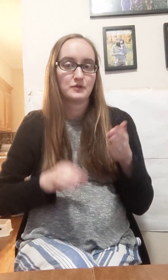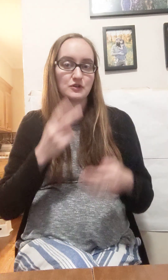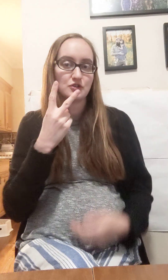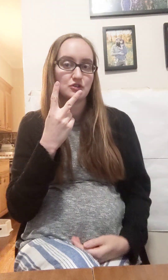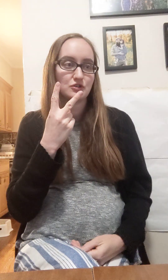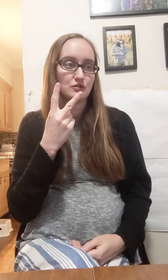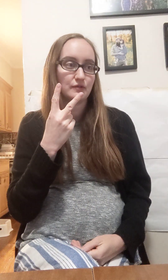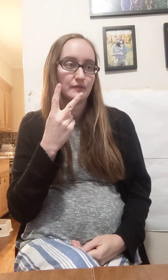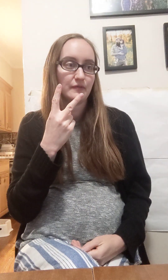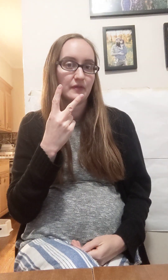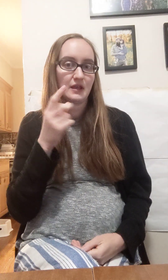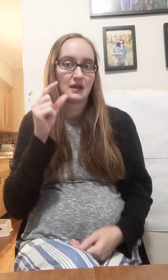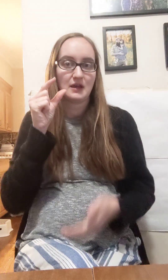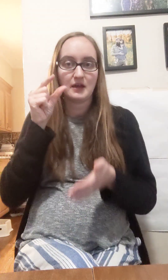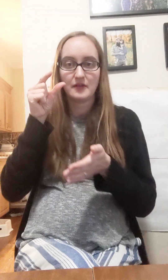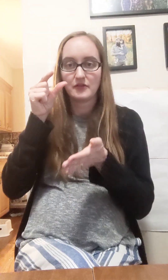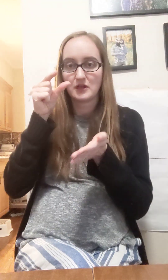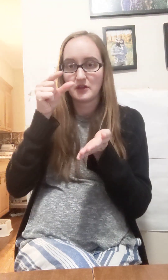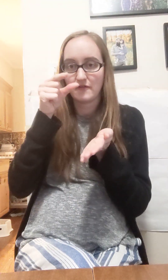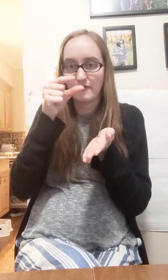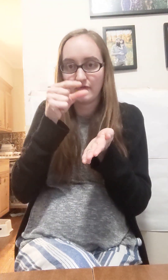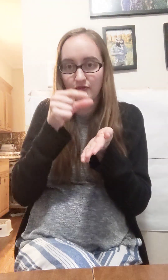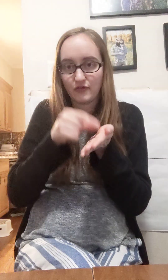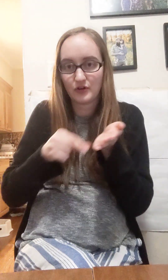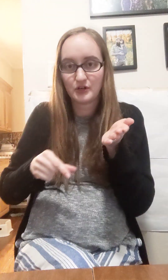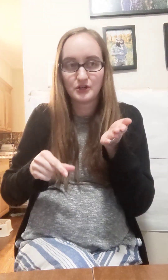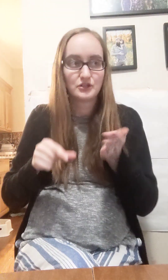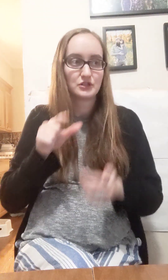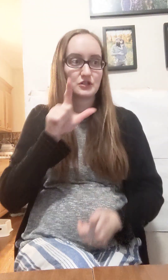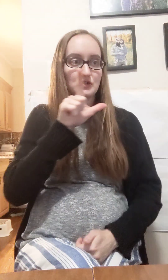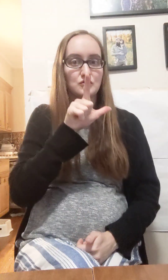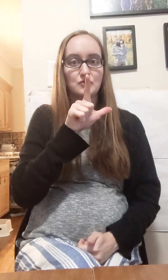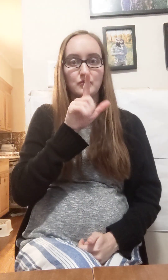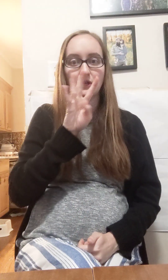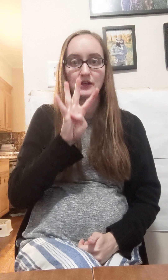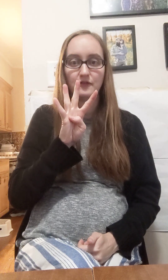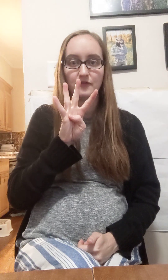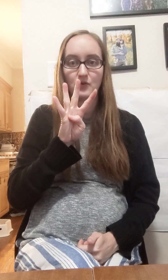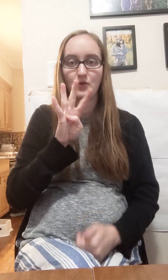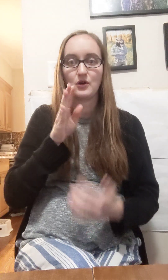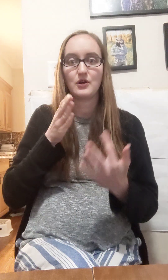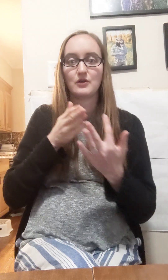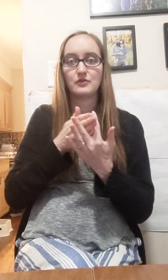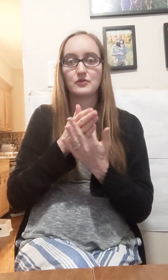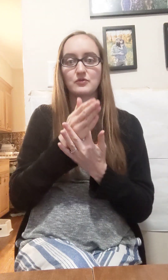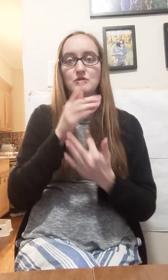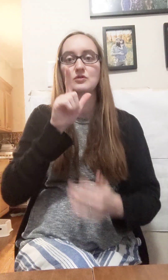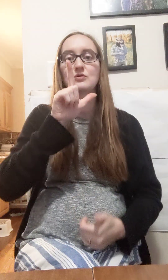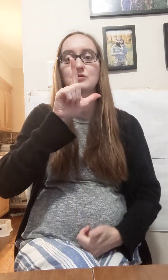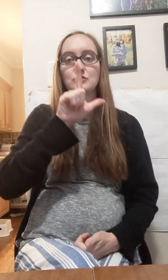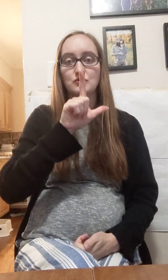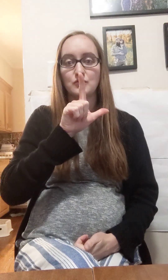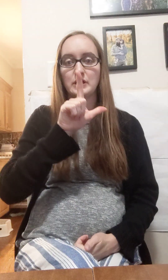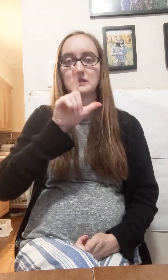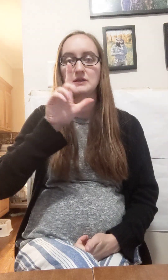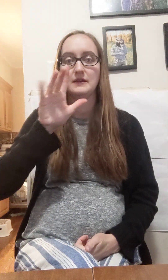chapter 2, and then verse 24 through